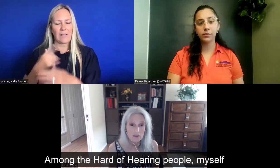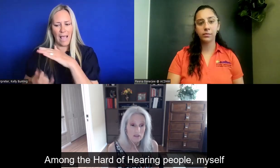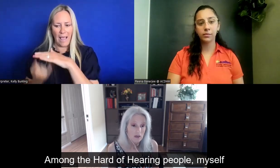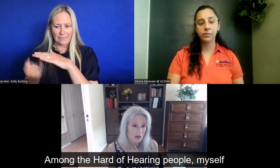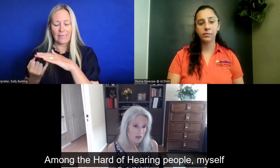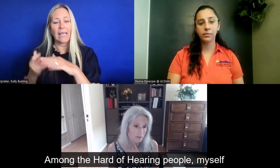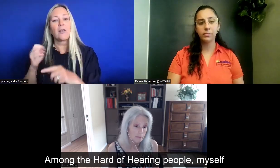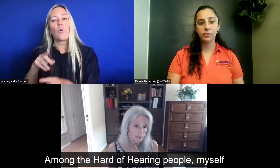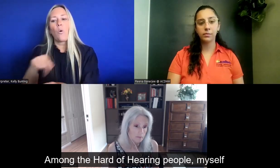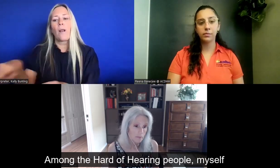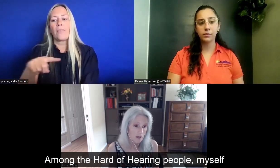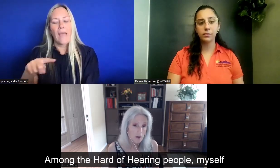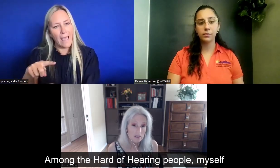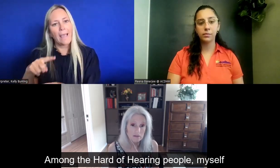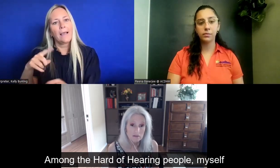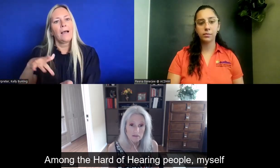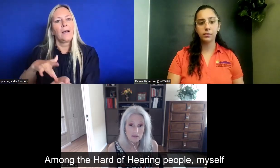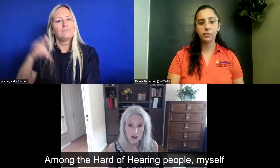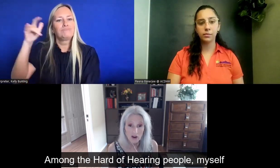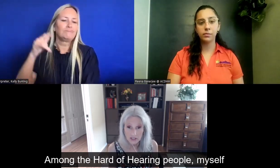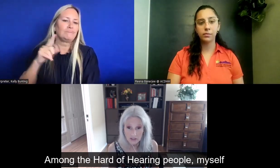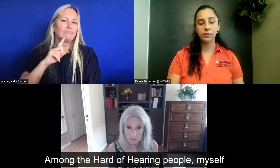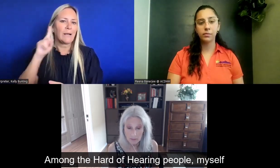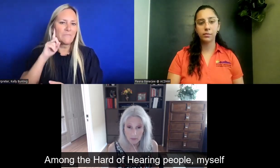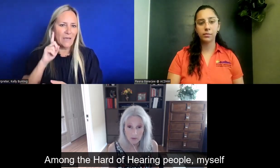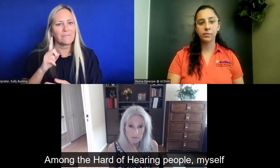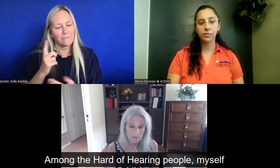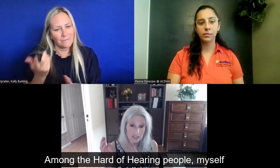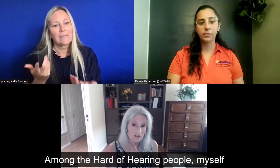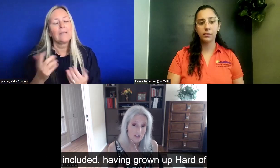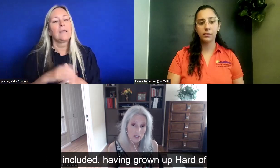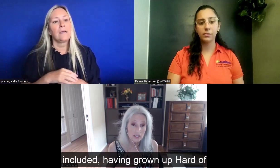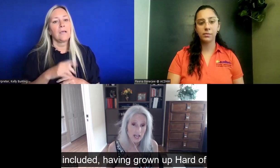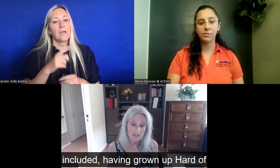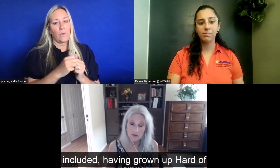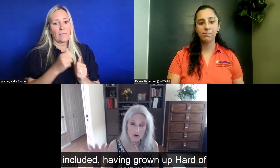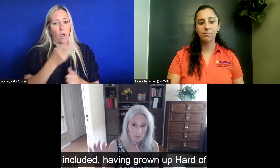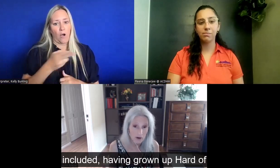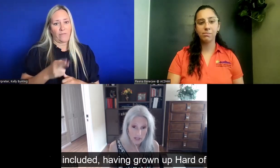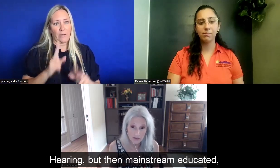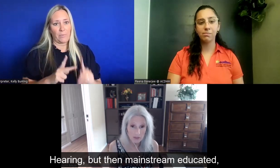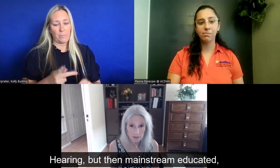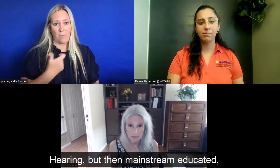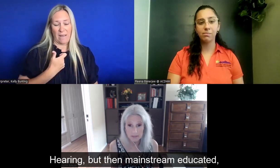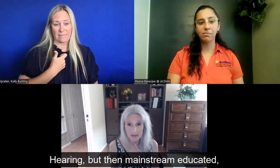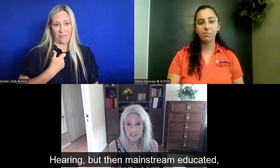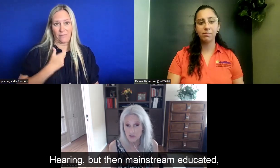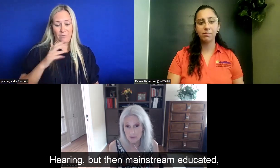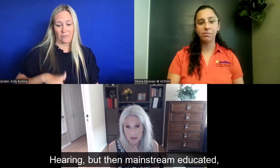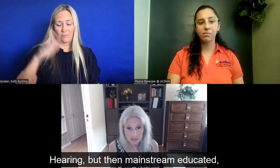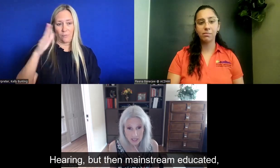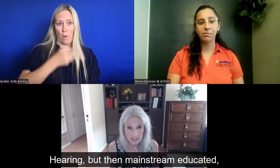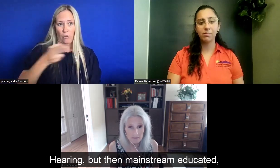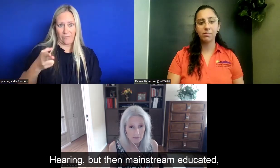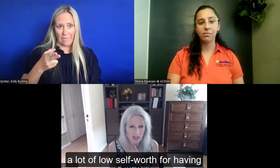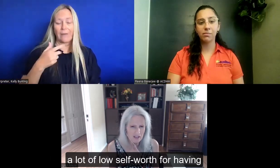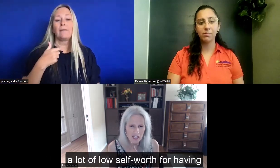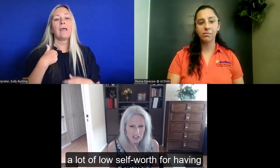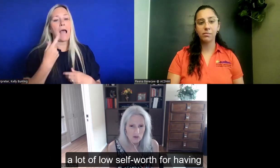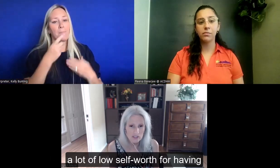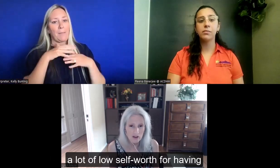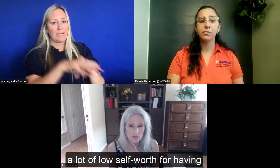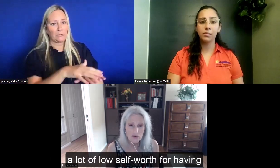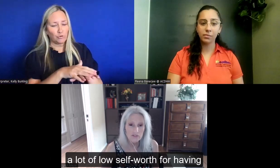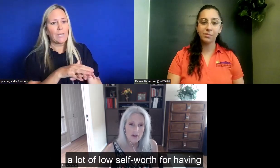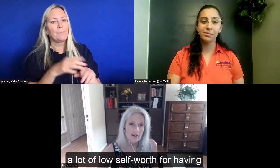people. Among the hard of hearing people, myself included, having grown up hard of hearing but been mainstream educated, a lot